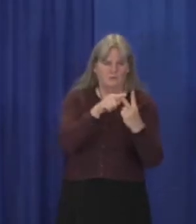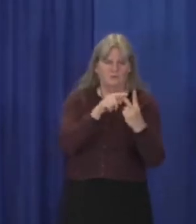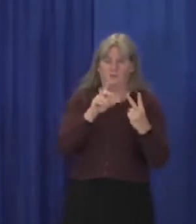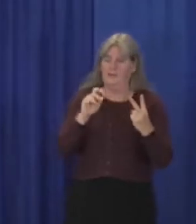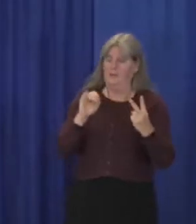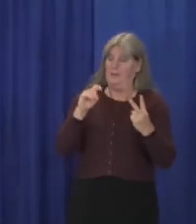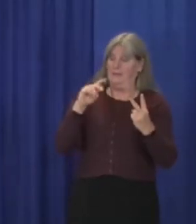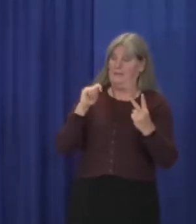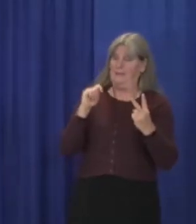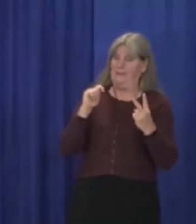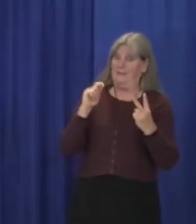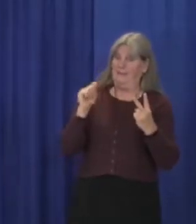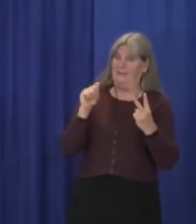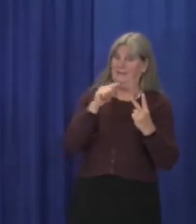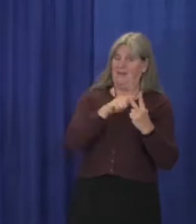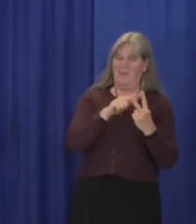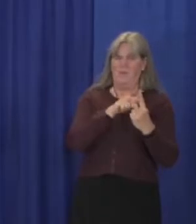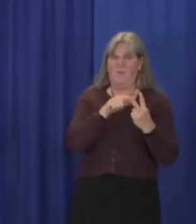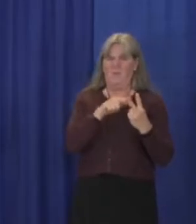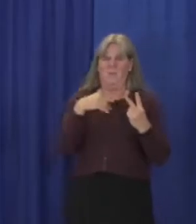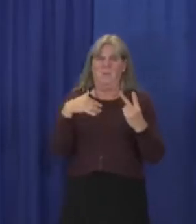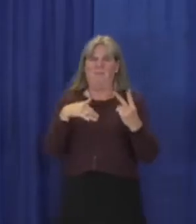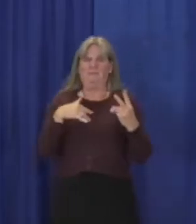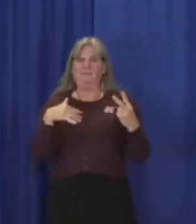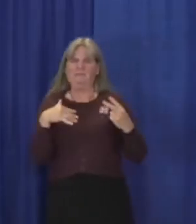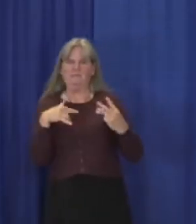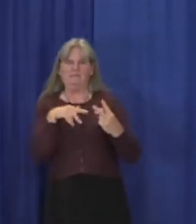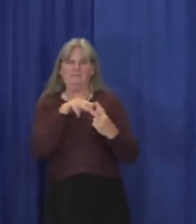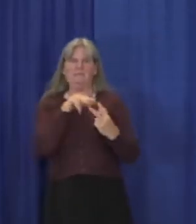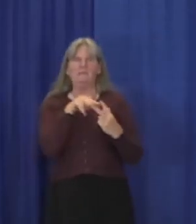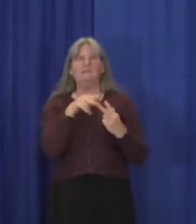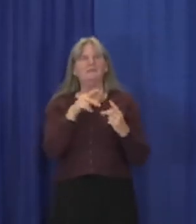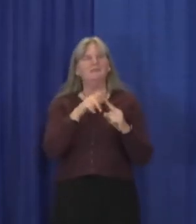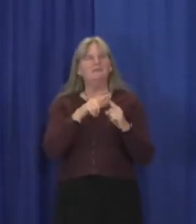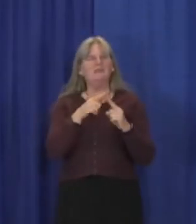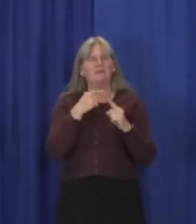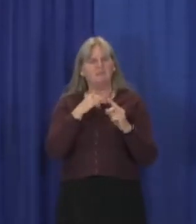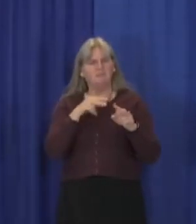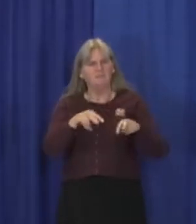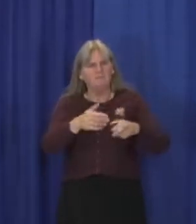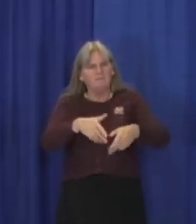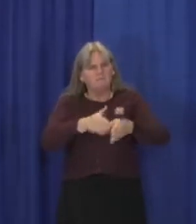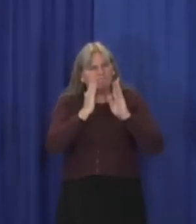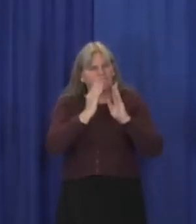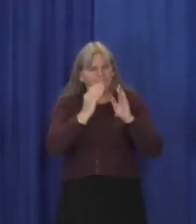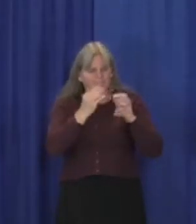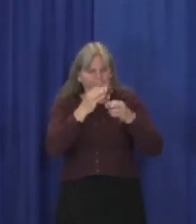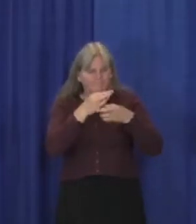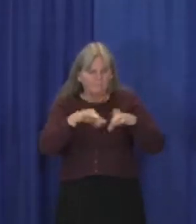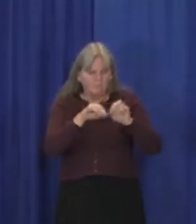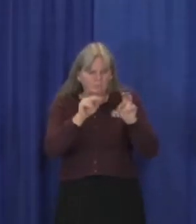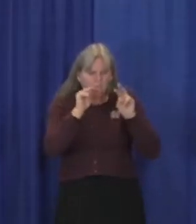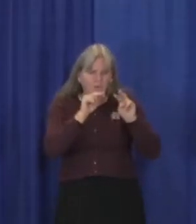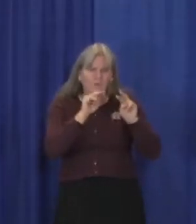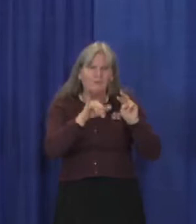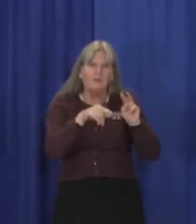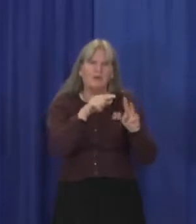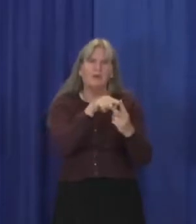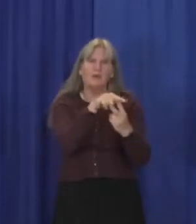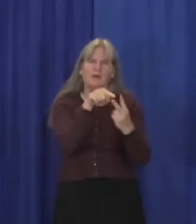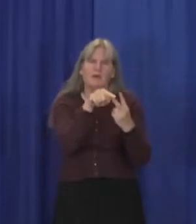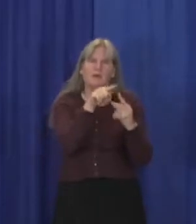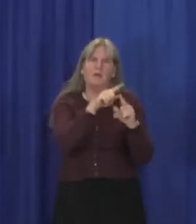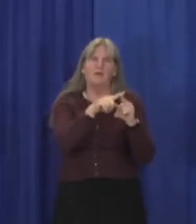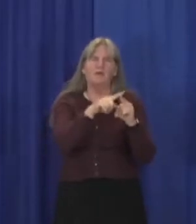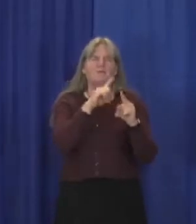and variant, these are frightening words, and it's something that we take very seriously. But it was also